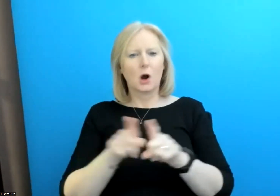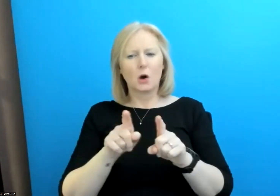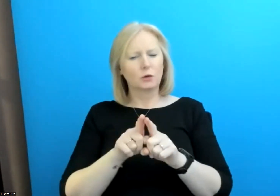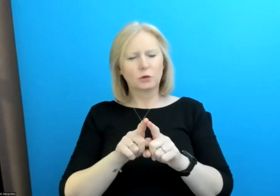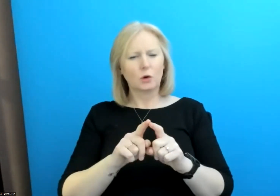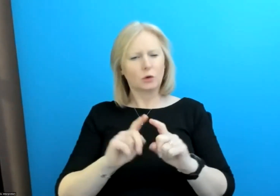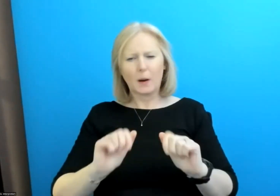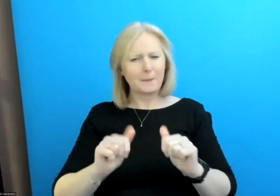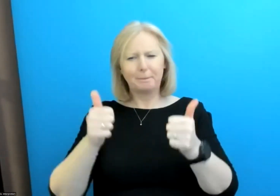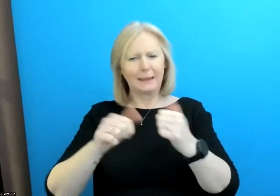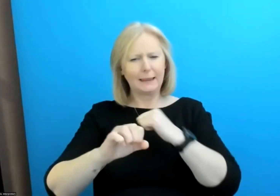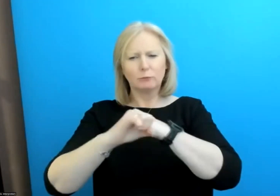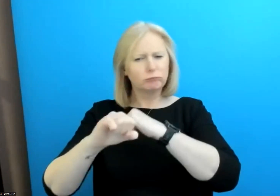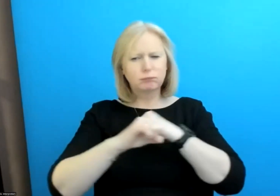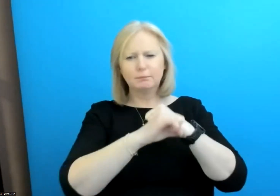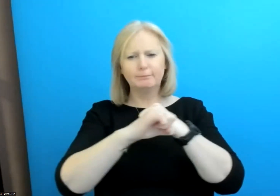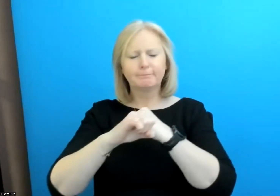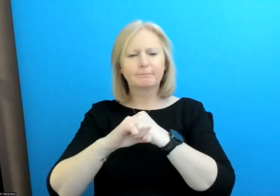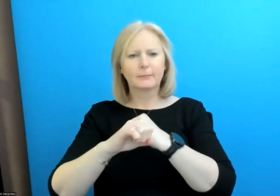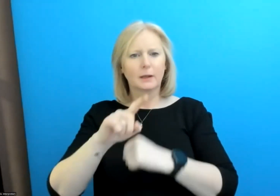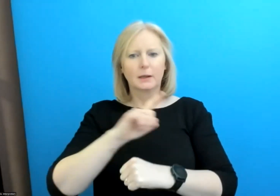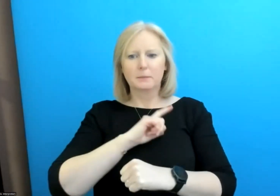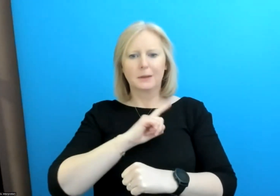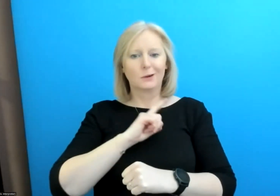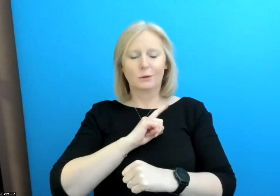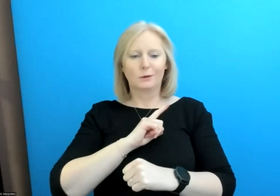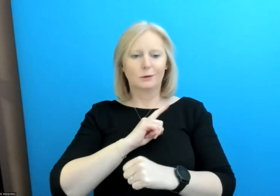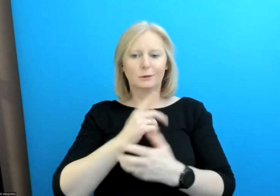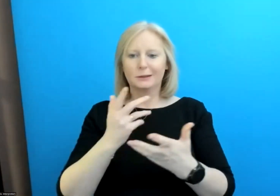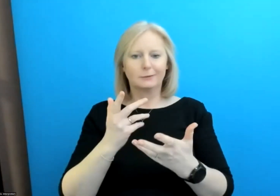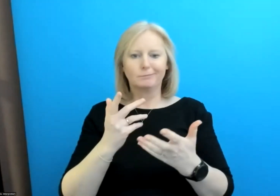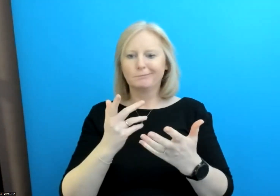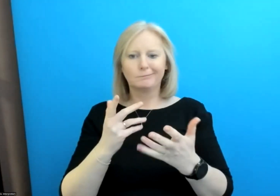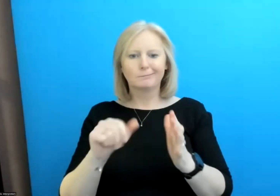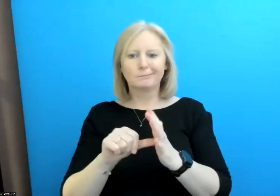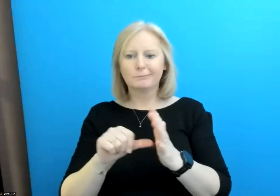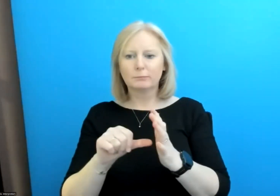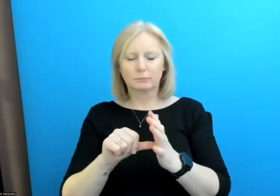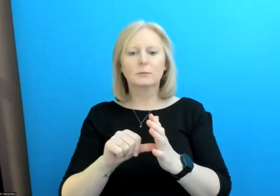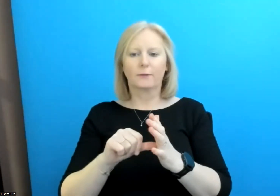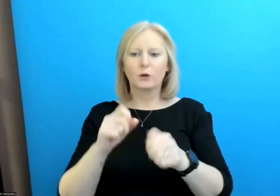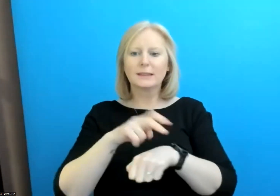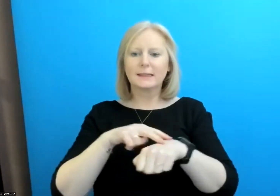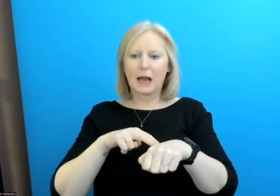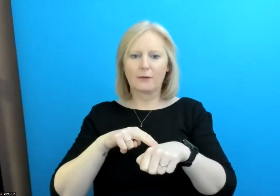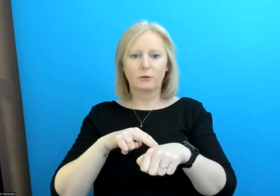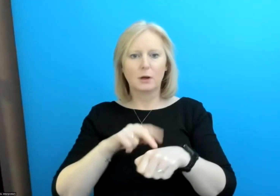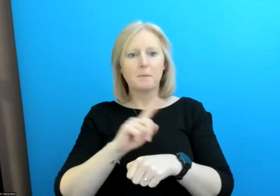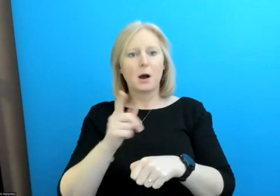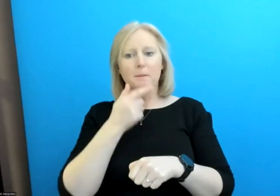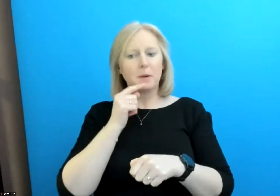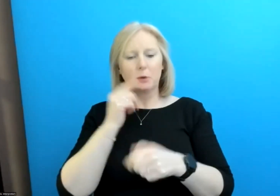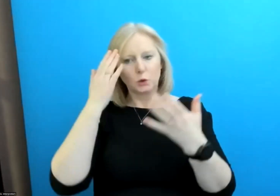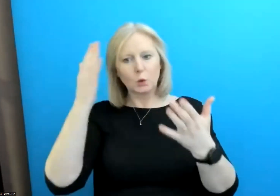marketed or advertised, probably because they're at capacity, but people don't know they're available to them, which again is an issue